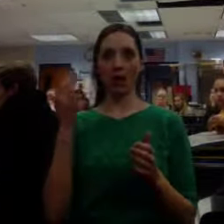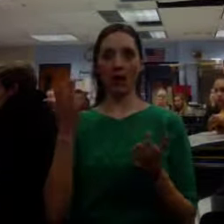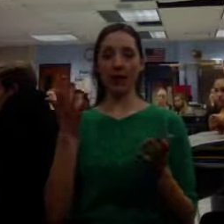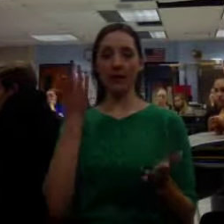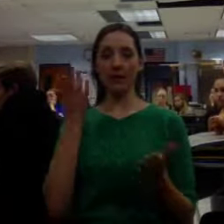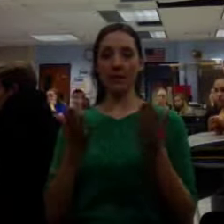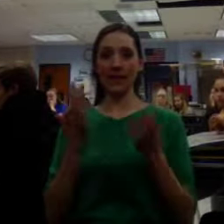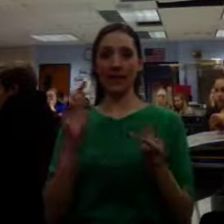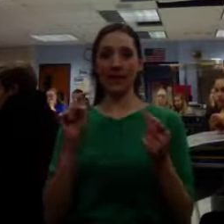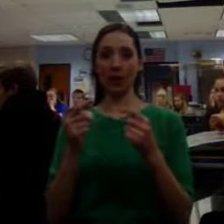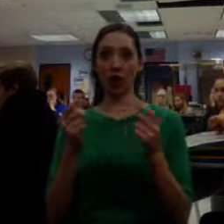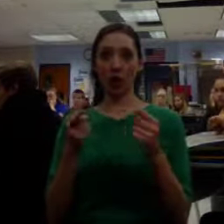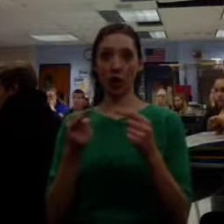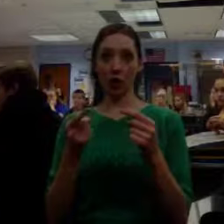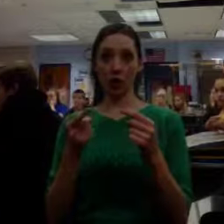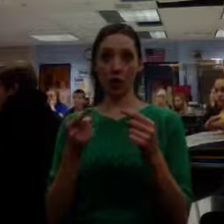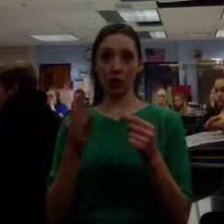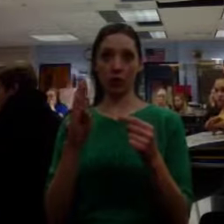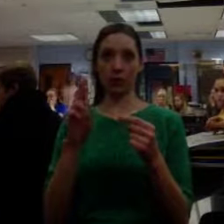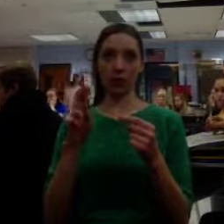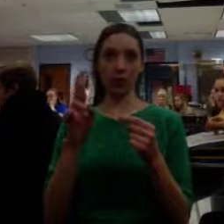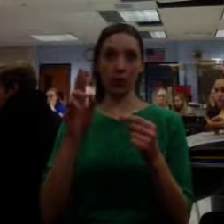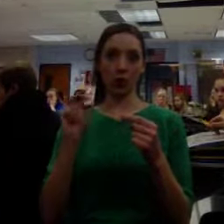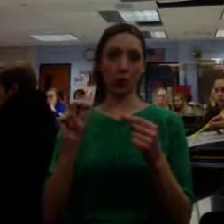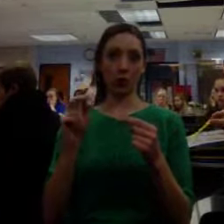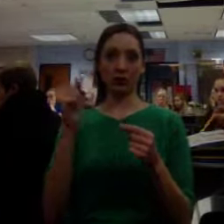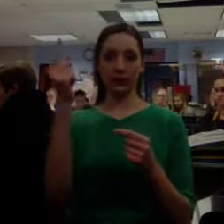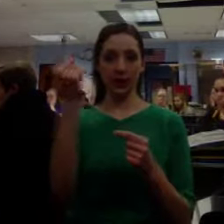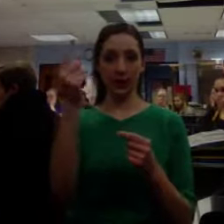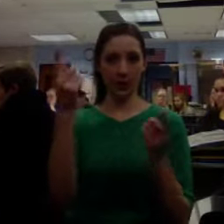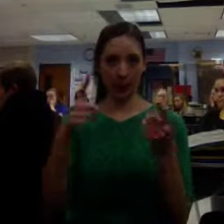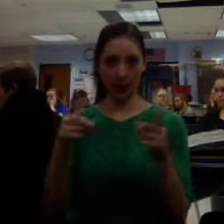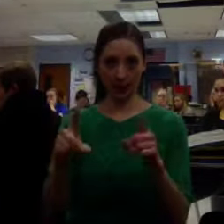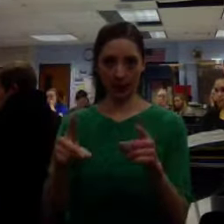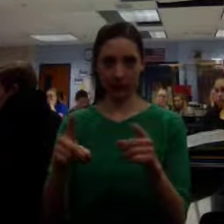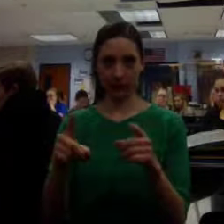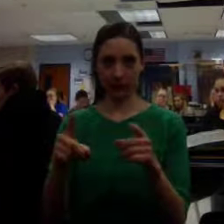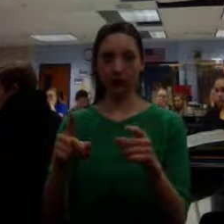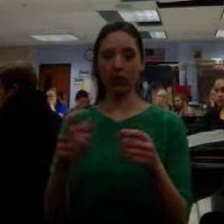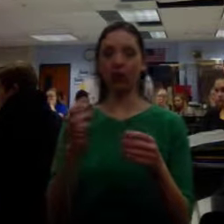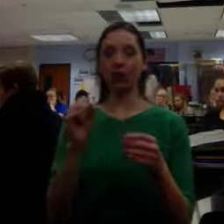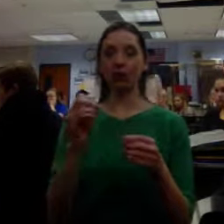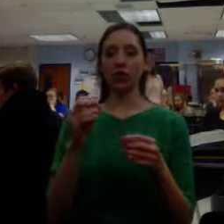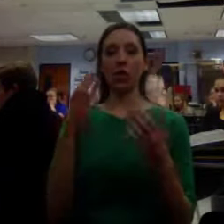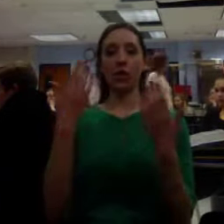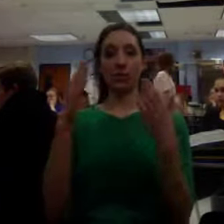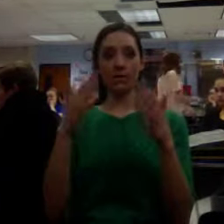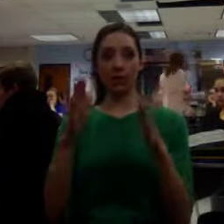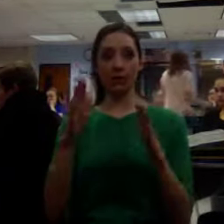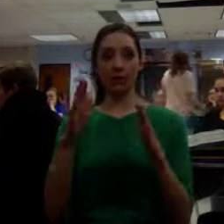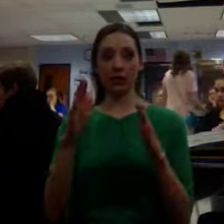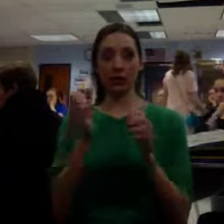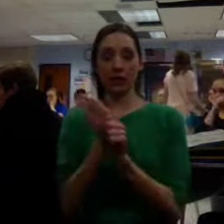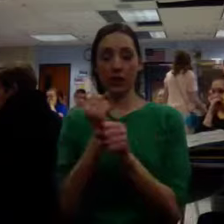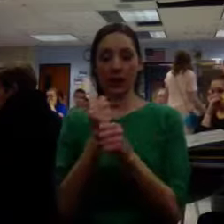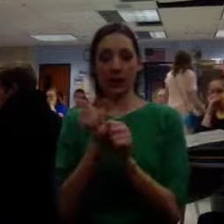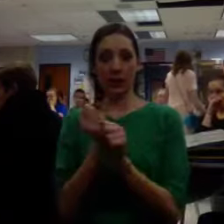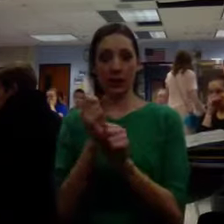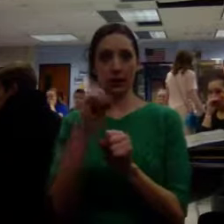plan out there, unless you need to come back for toast start or anything that you plan dealing with food. Food